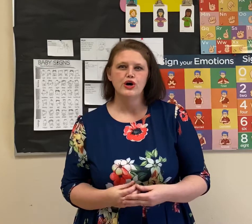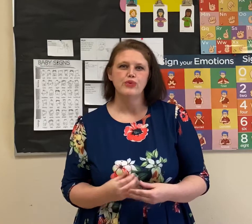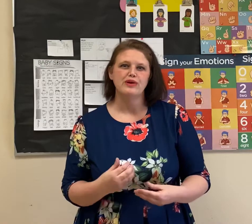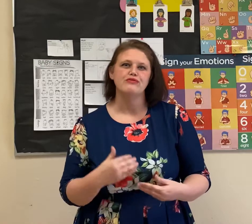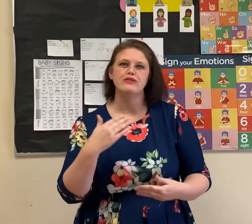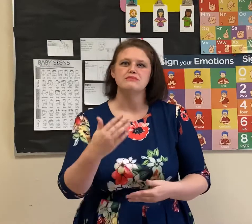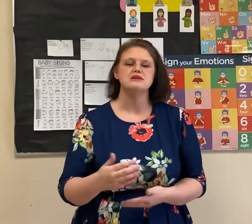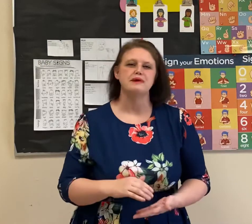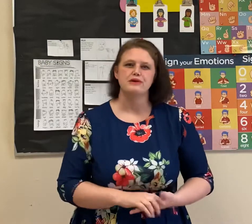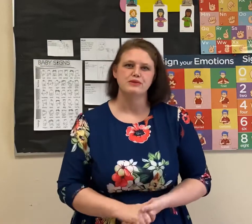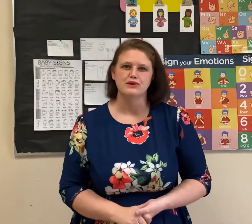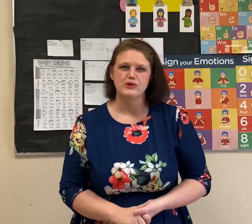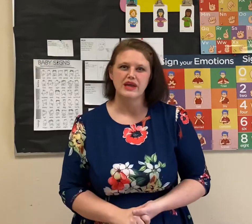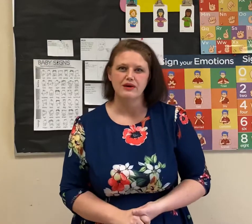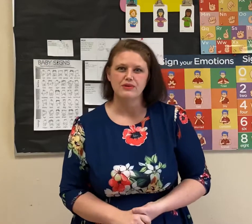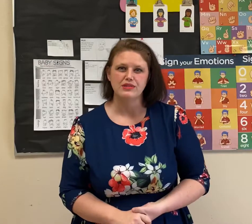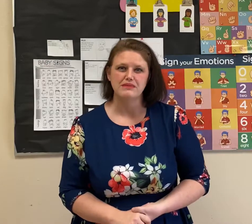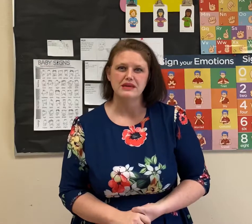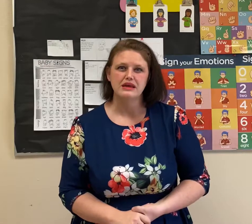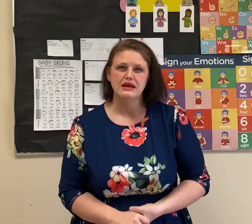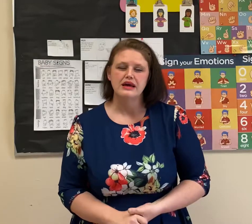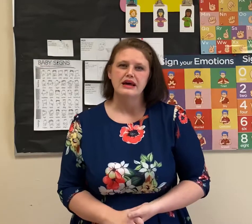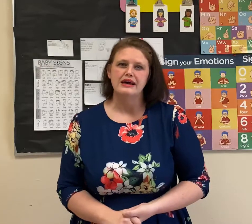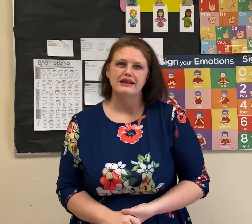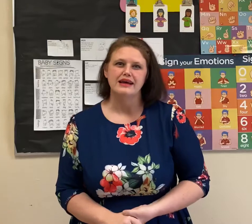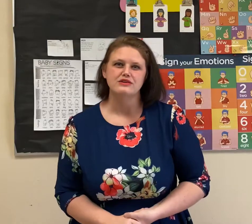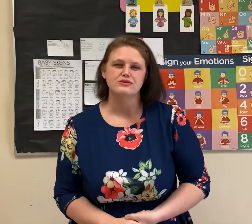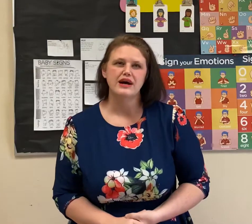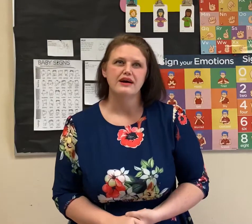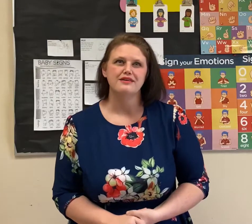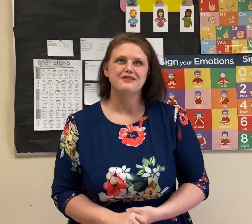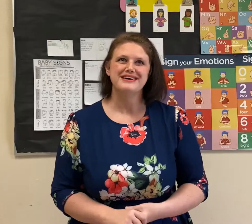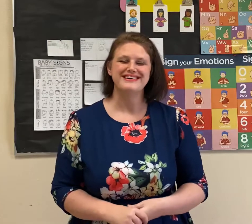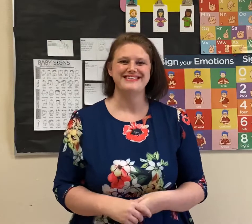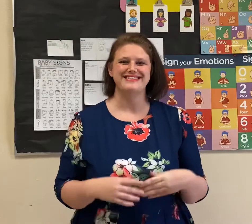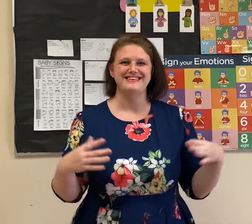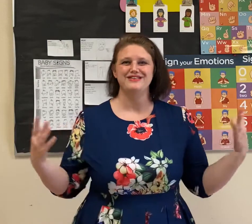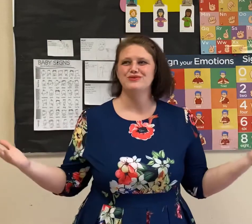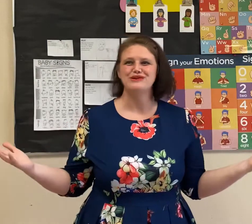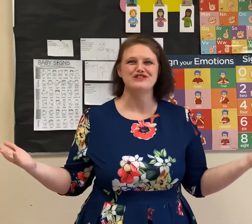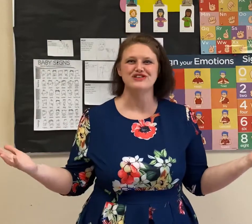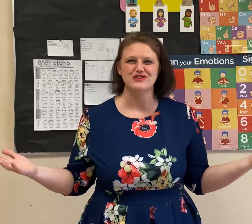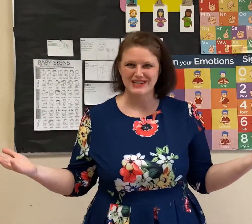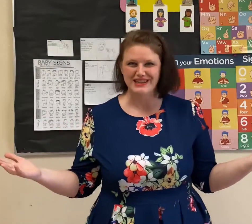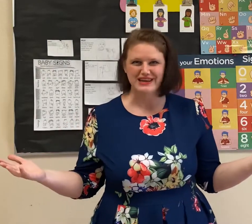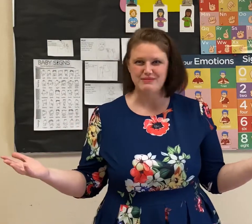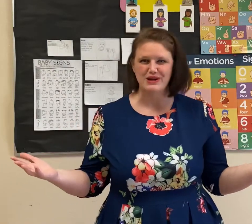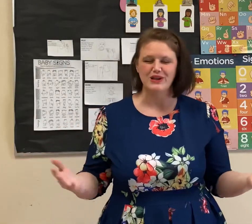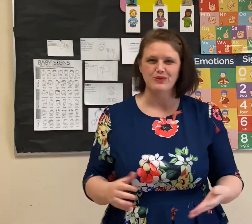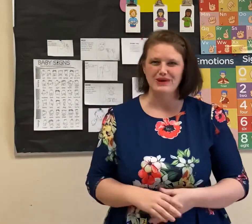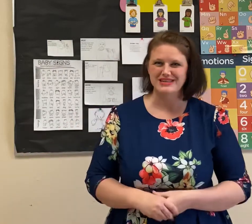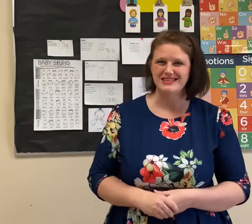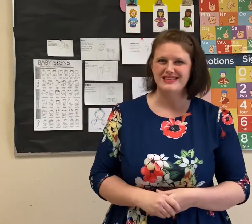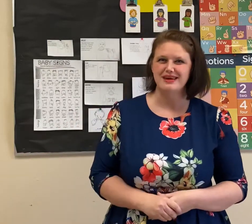for them to better communicate with me, and I don't have 12 children yelling at me all at once. I may